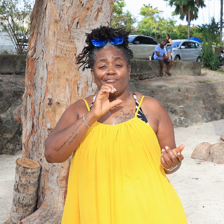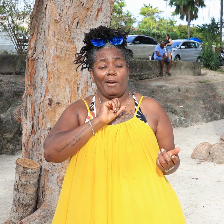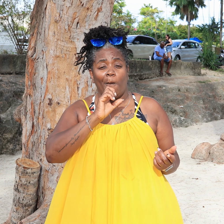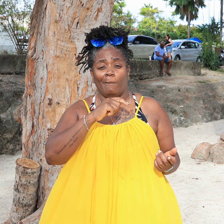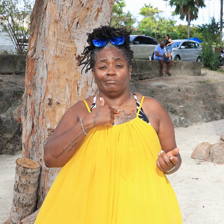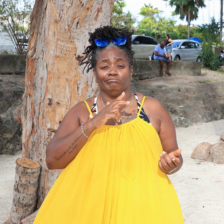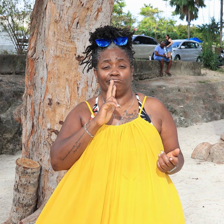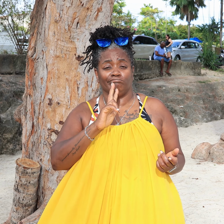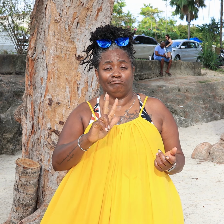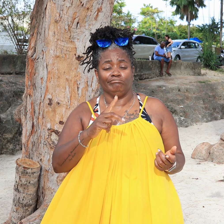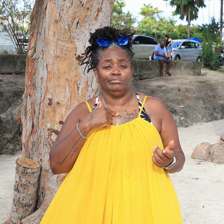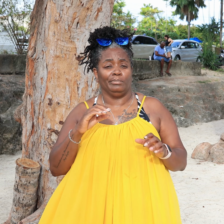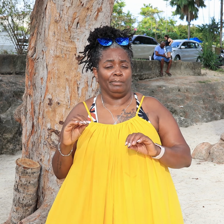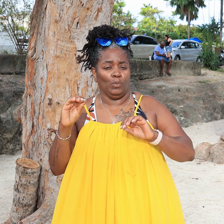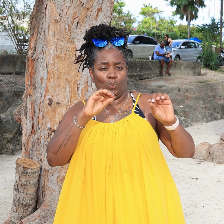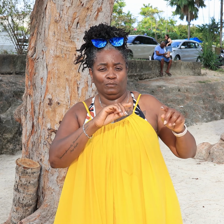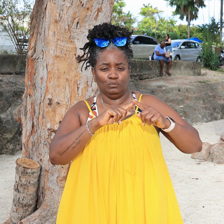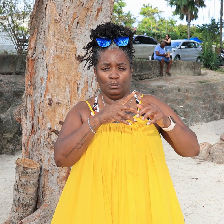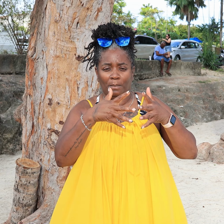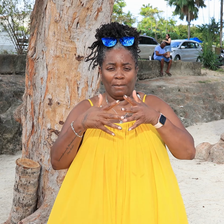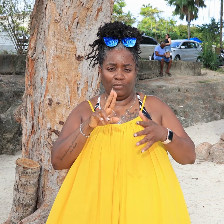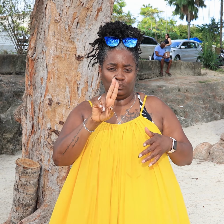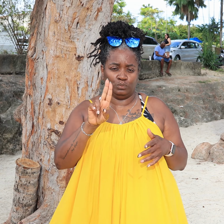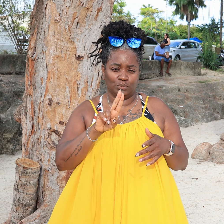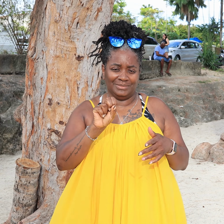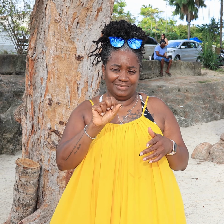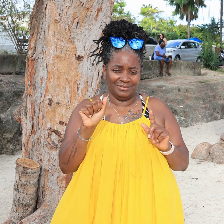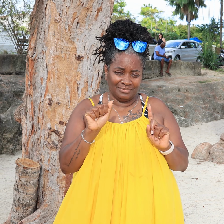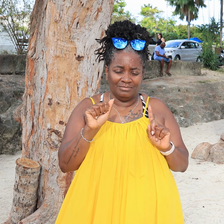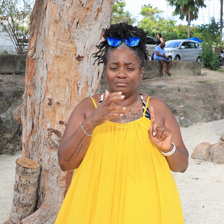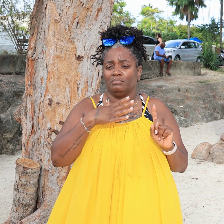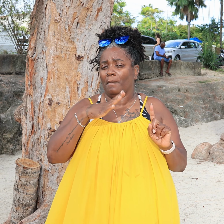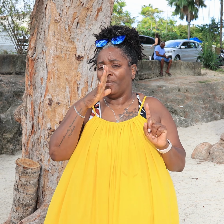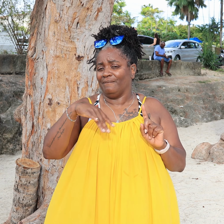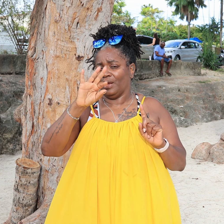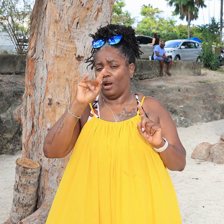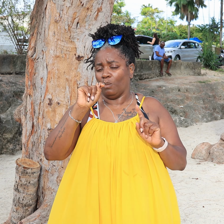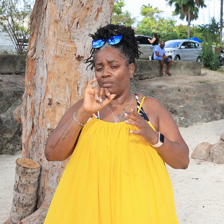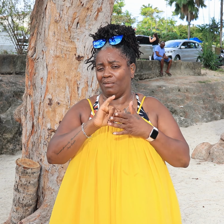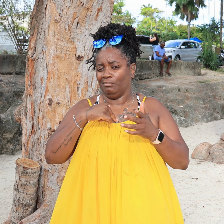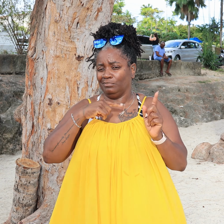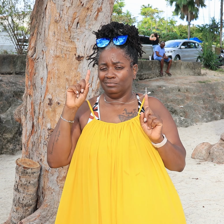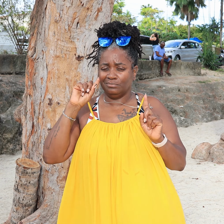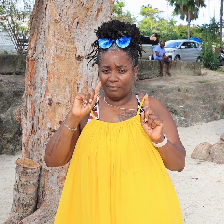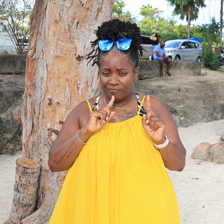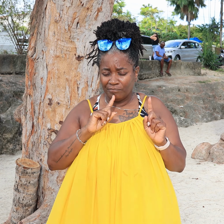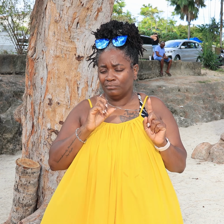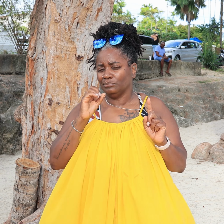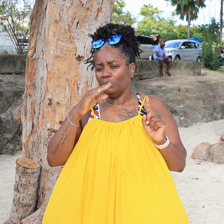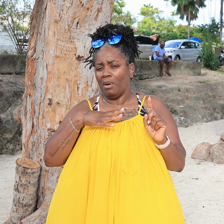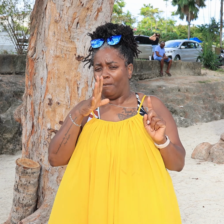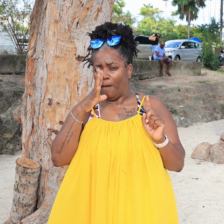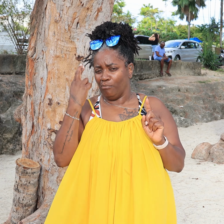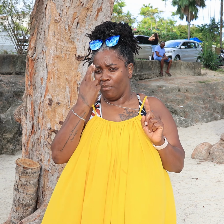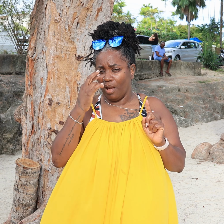Okay, when I was 3 years of age, I moved to America, USA. My mother found out that I'm deaf, and